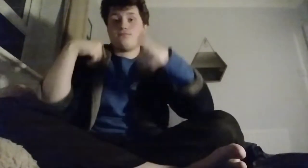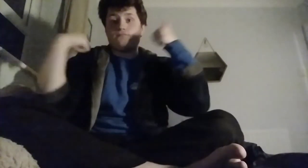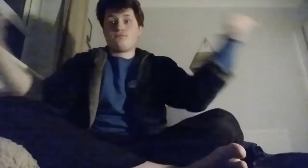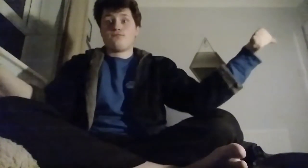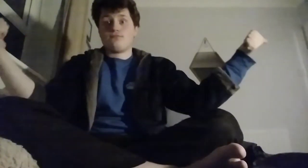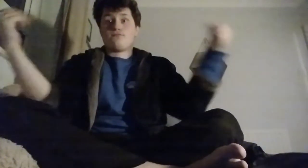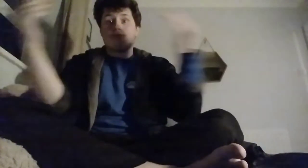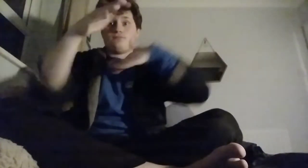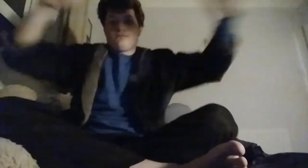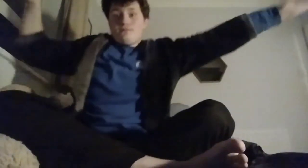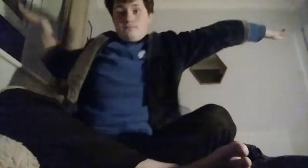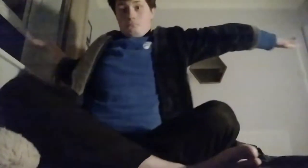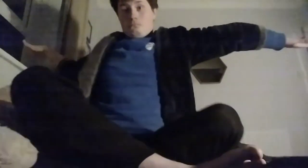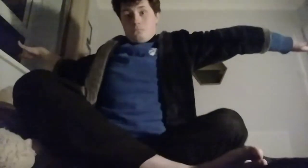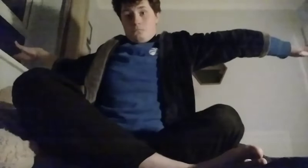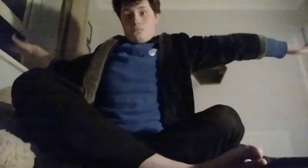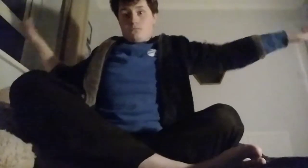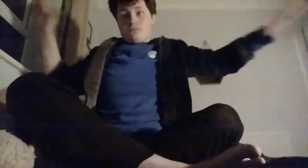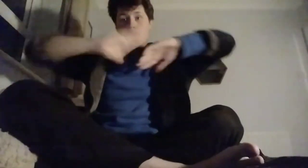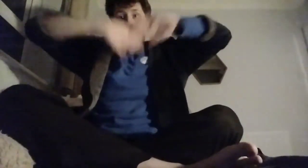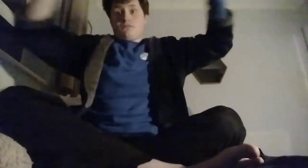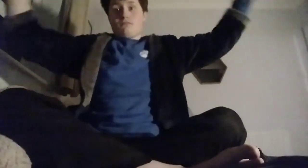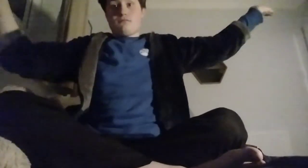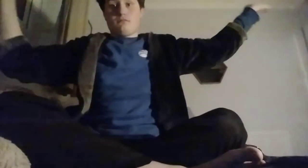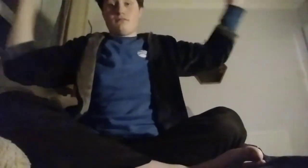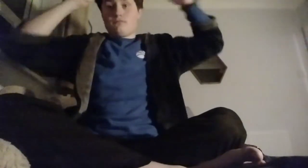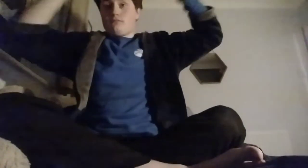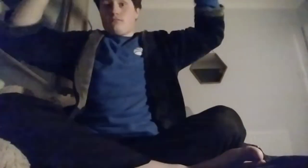conversation. I don't know what love was